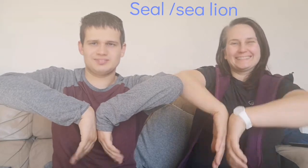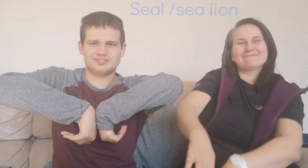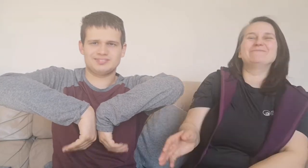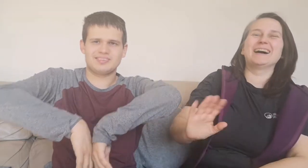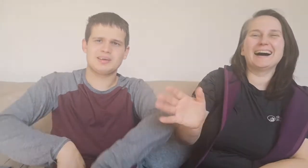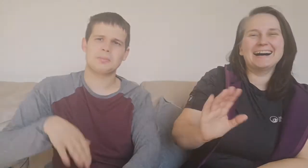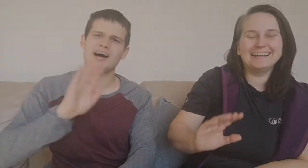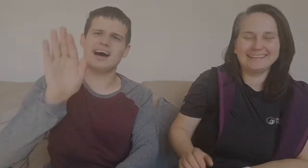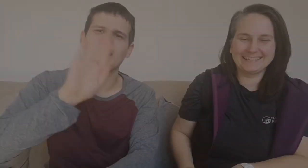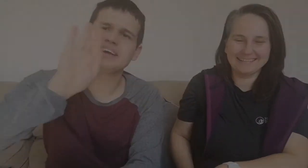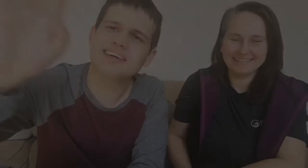Bye. Bye.